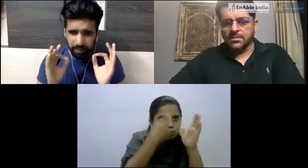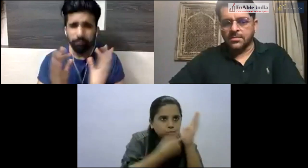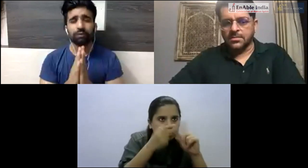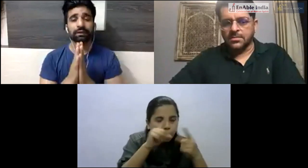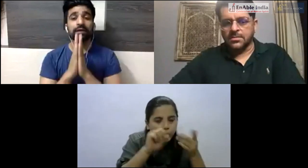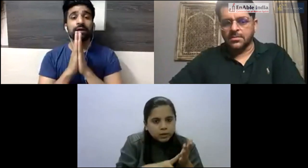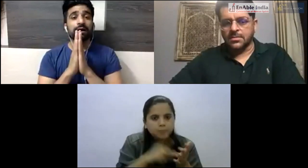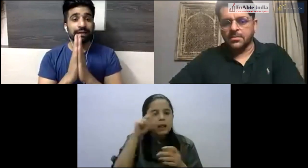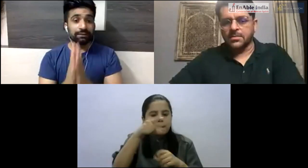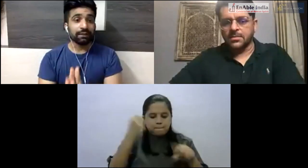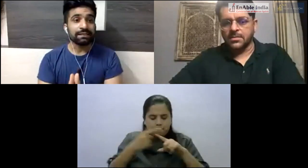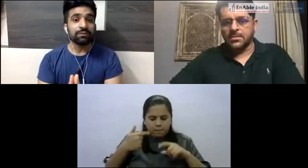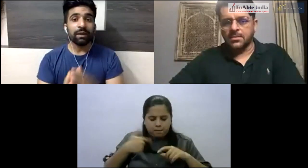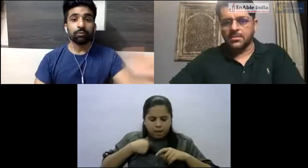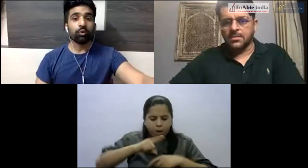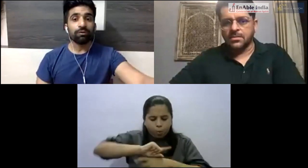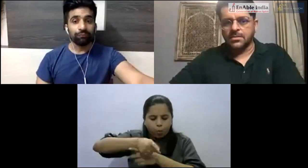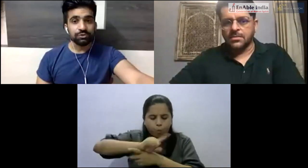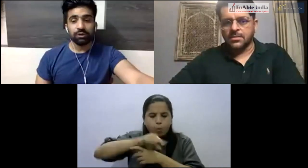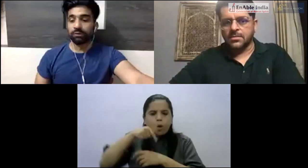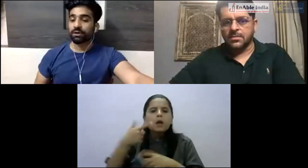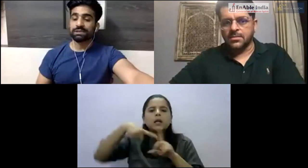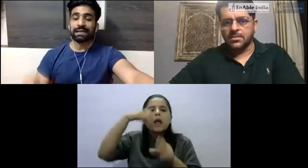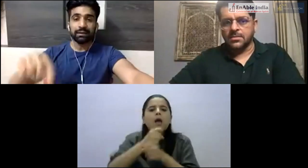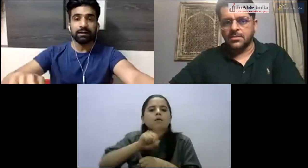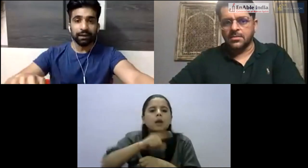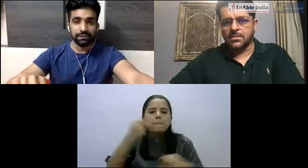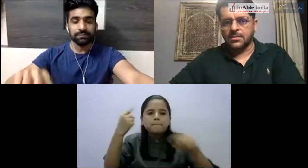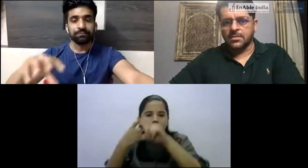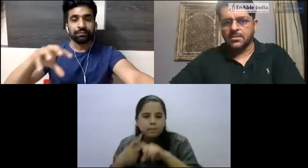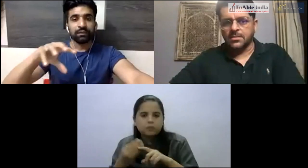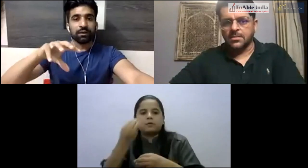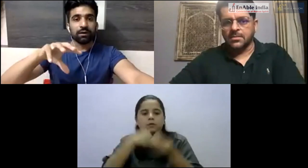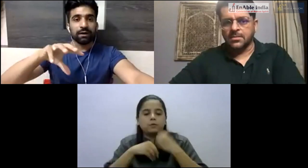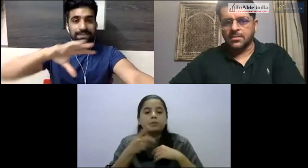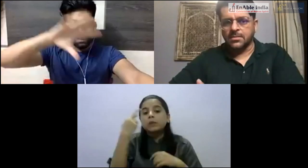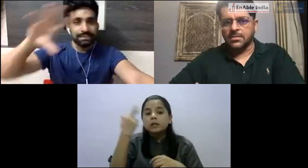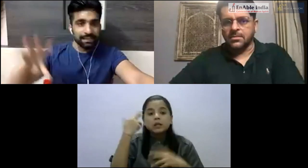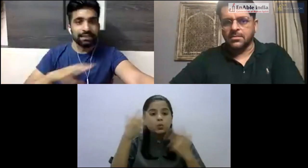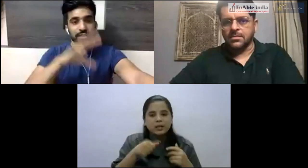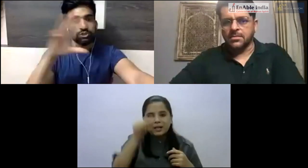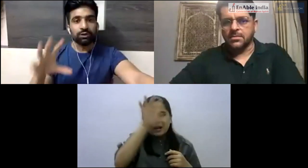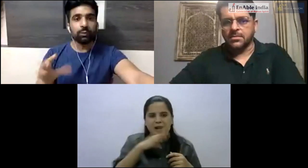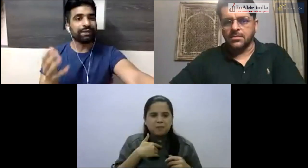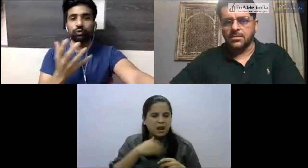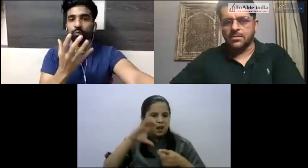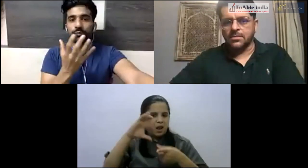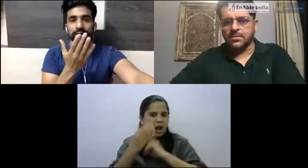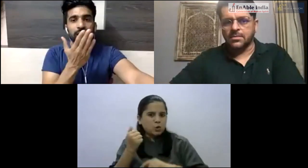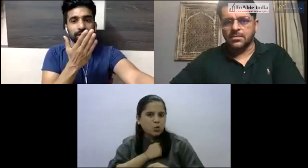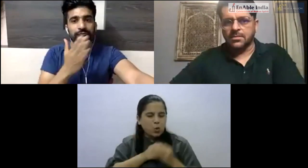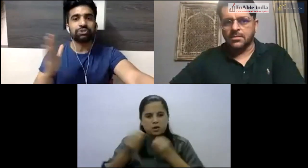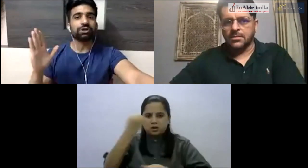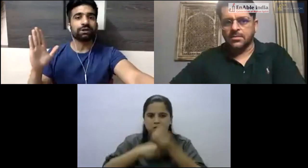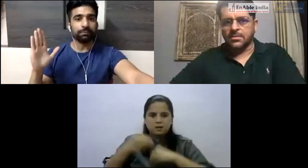very important thing. The reason why I put more emphasis on it, because Indian diets, as culture, we